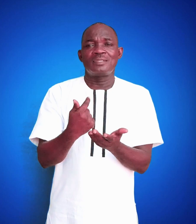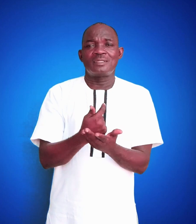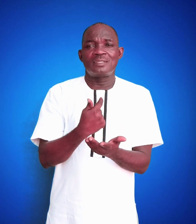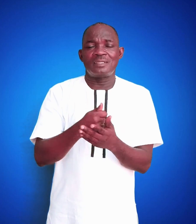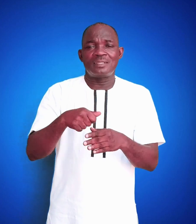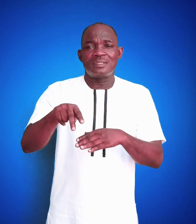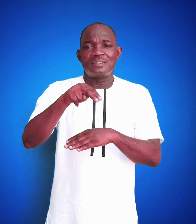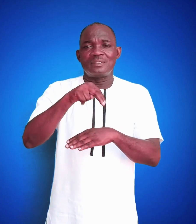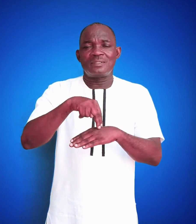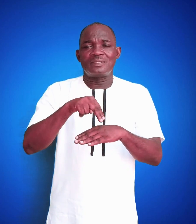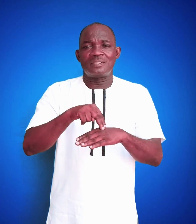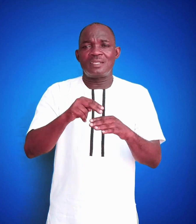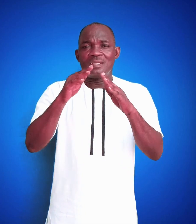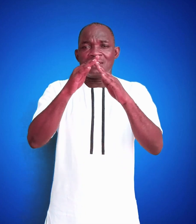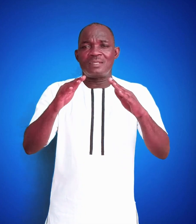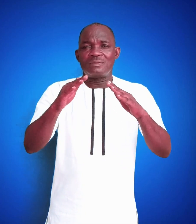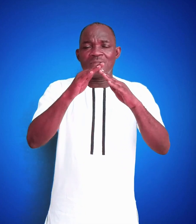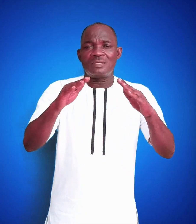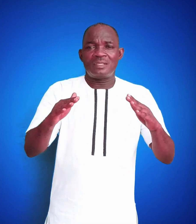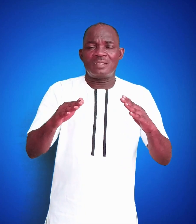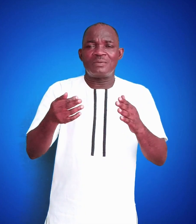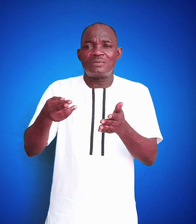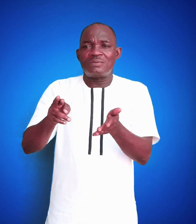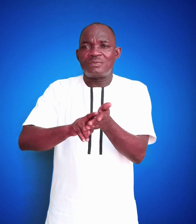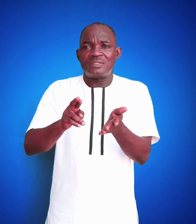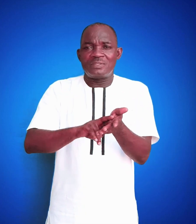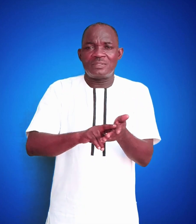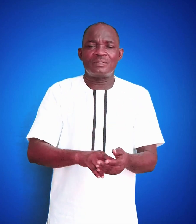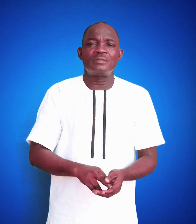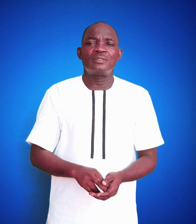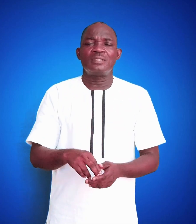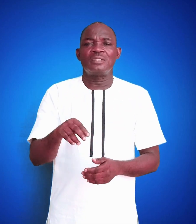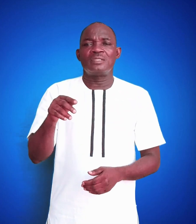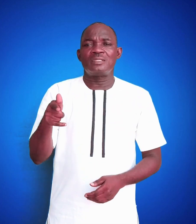Ghana National Household Registry,